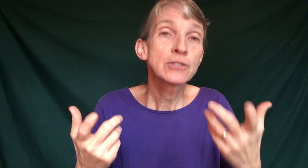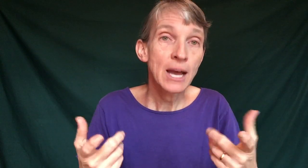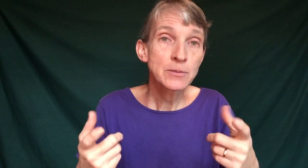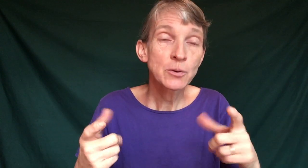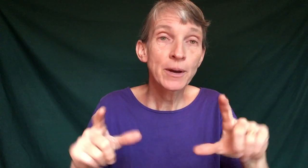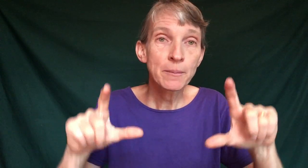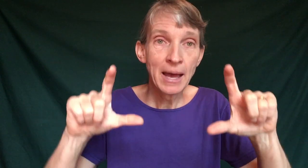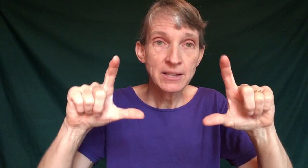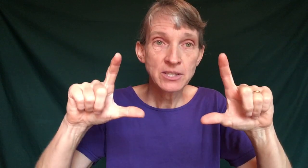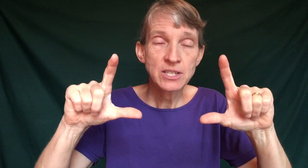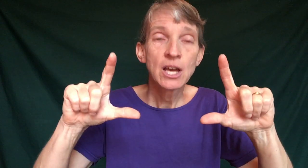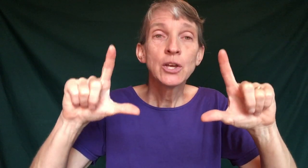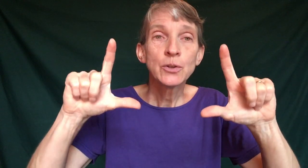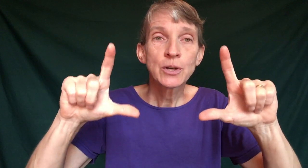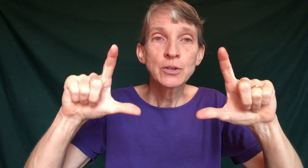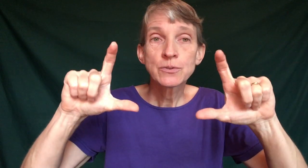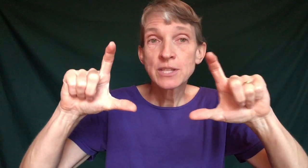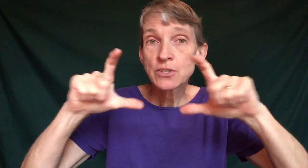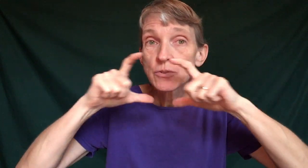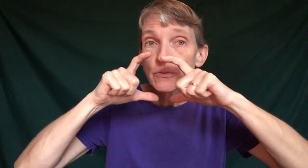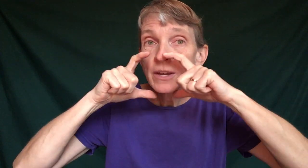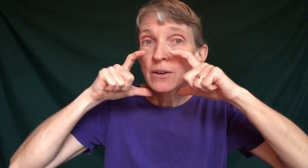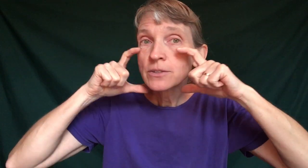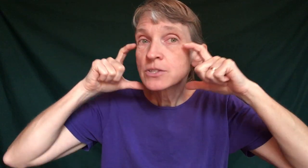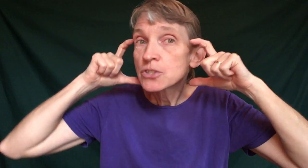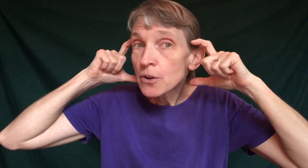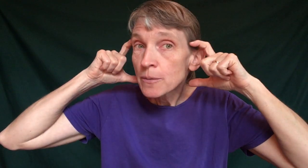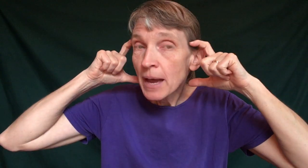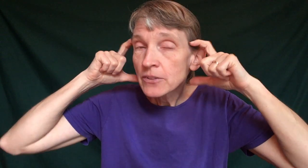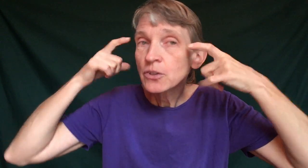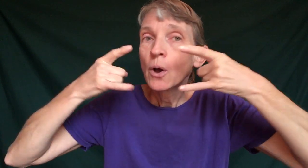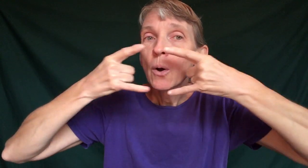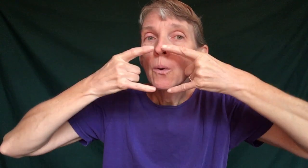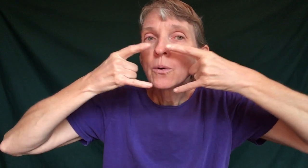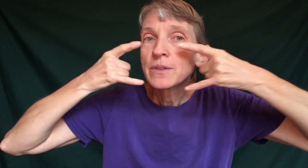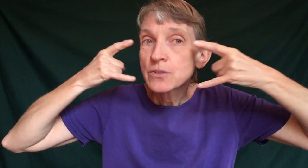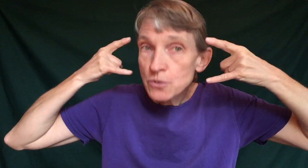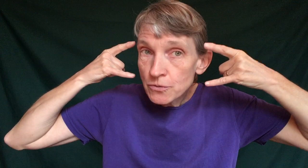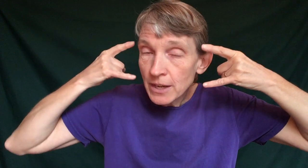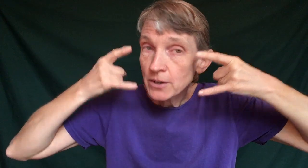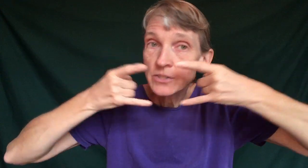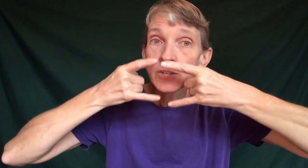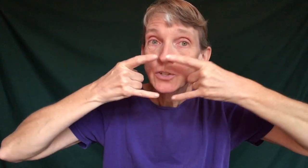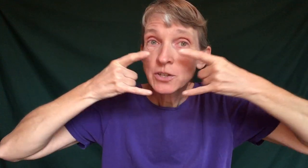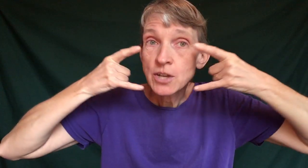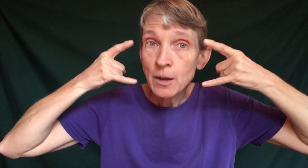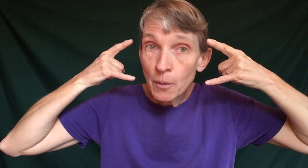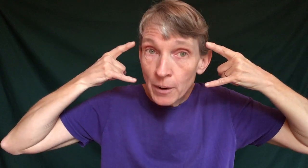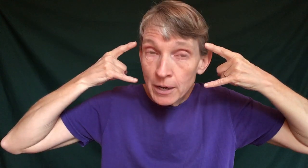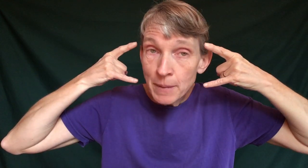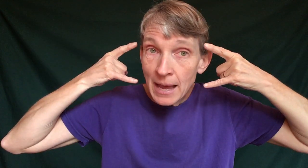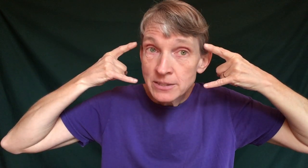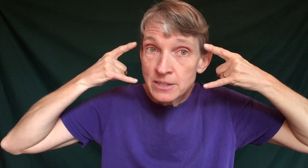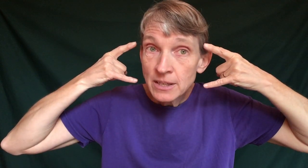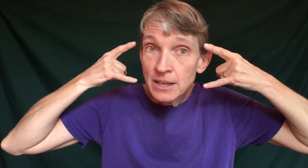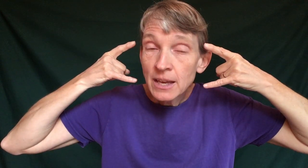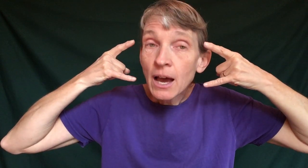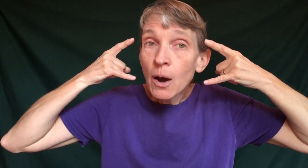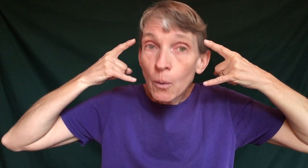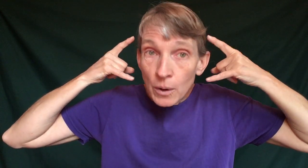times you're wearing masks, you can use these 2 fingers to show the mask, or these 2 fingers. So you can talk about wearing a mask, and